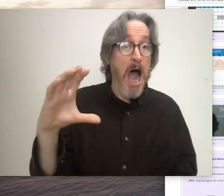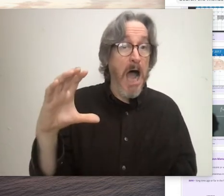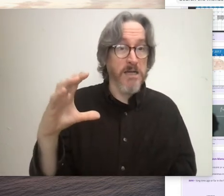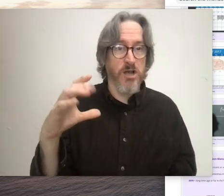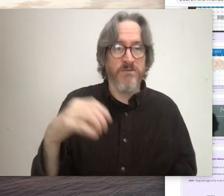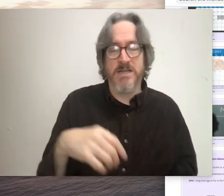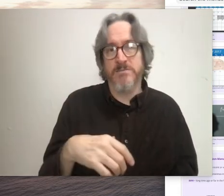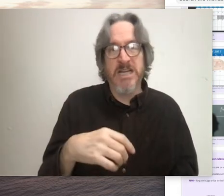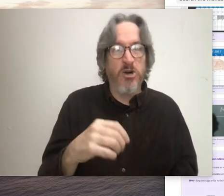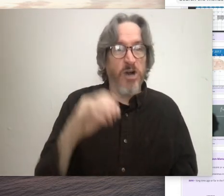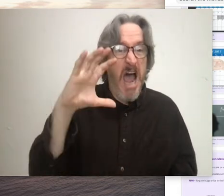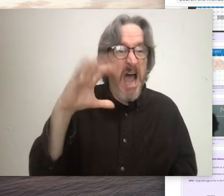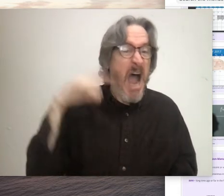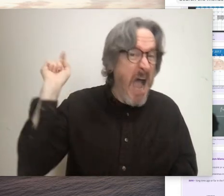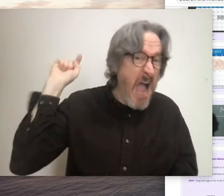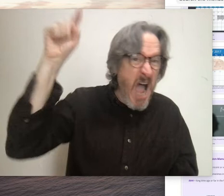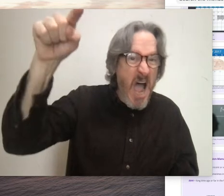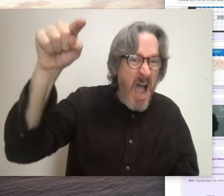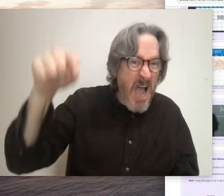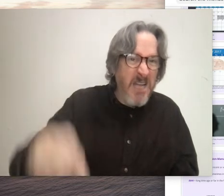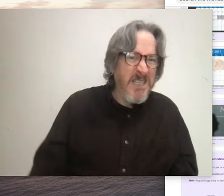cha, as oftentimes. Or